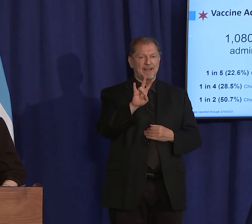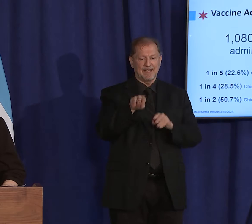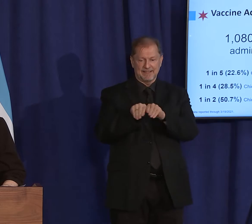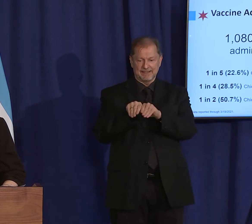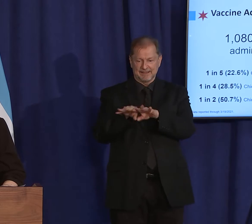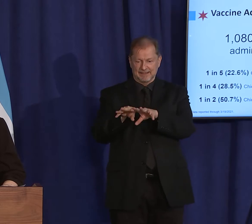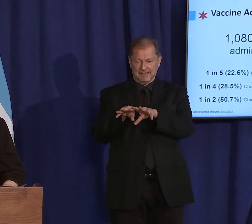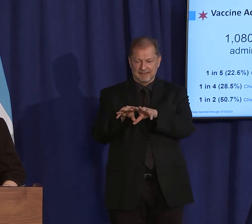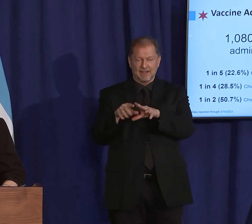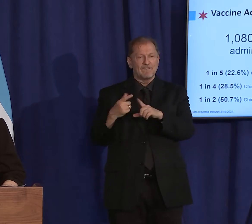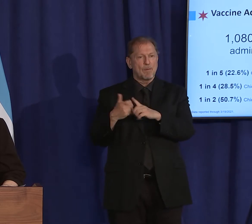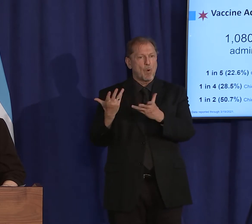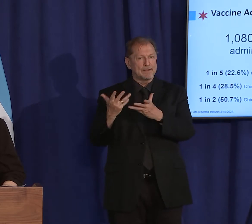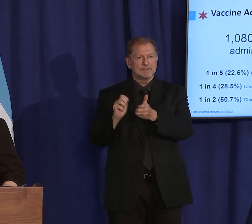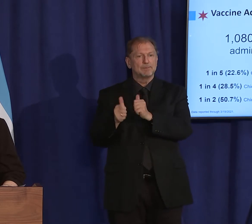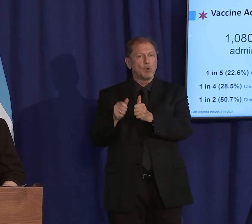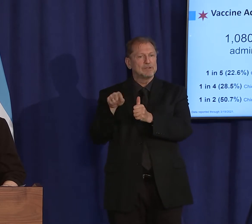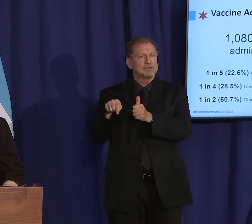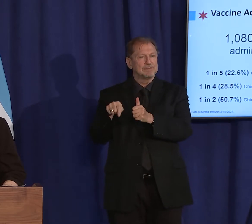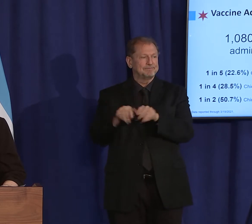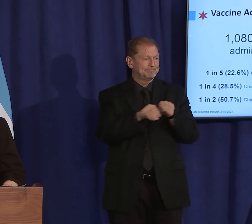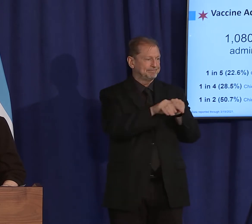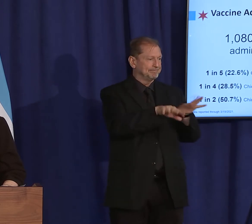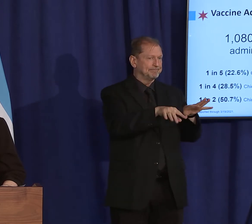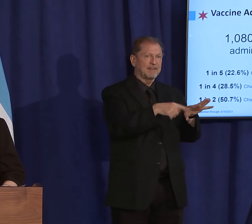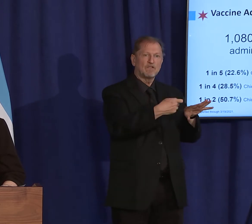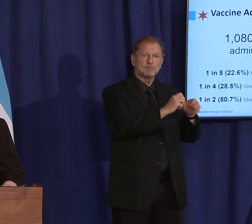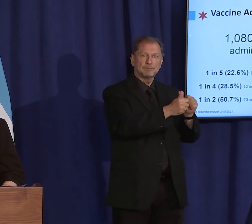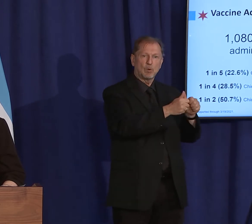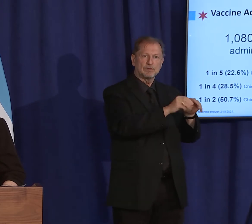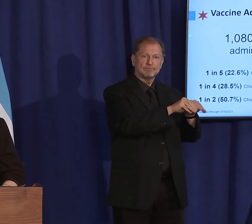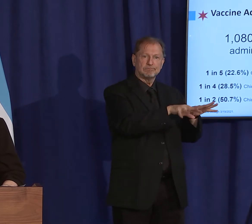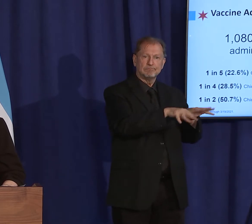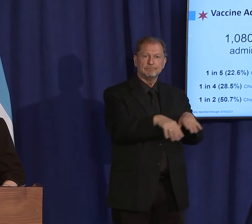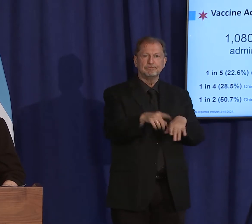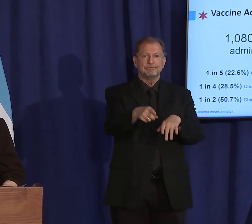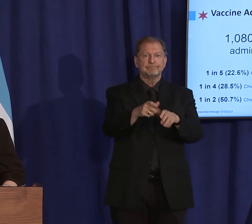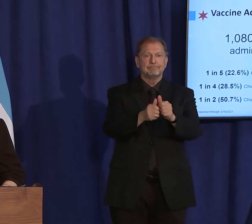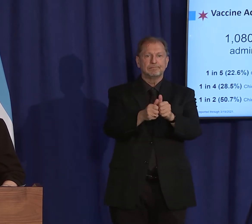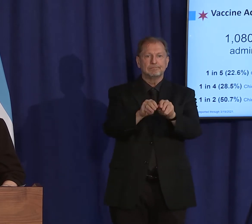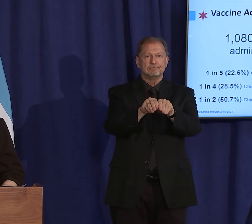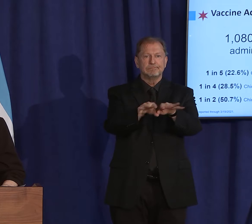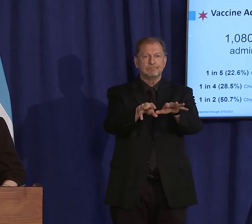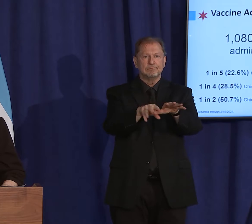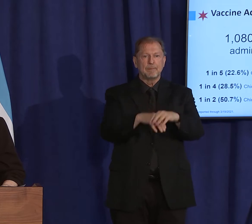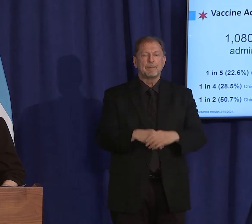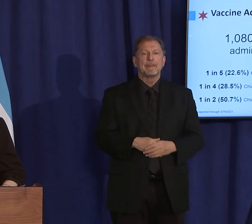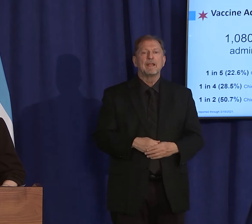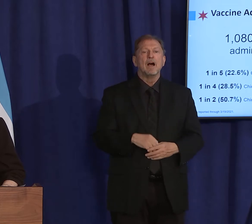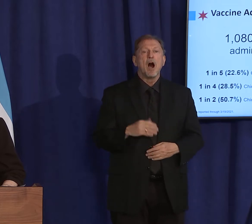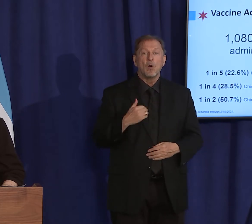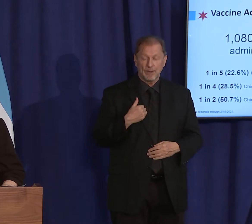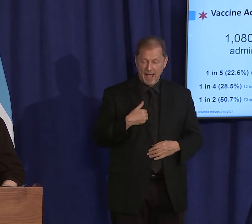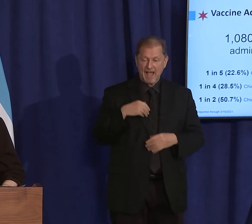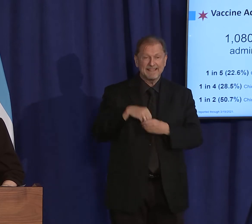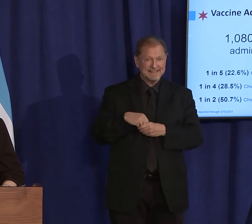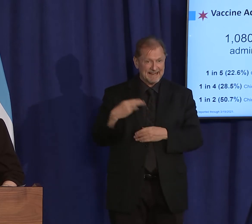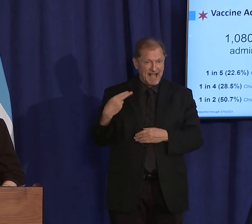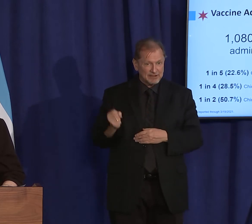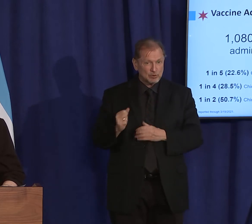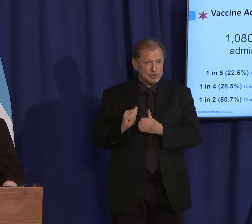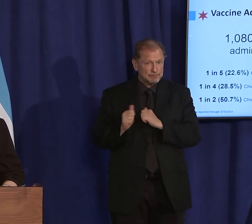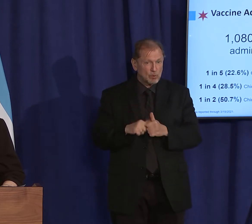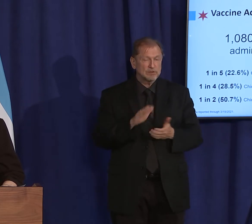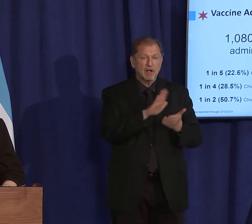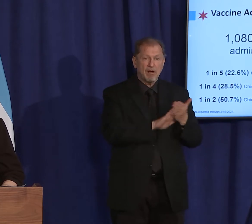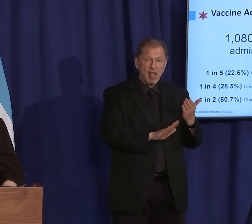and outbreaks that CDPH has been investigating. They've ranged from 4 up to 17 cases. They've been in high school sports,